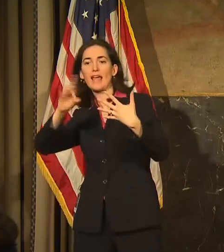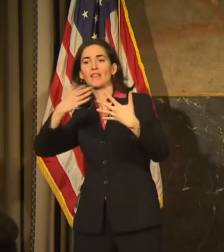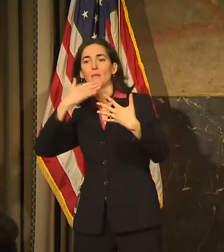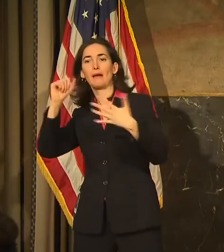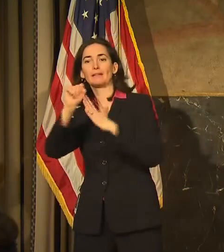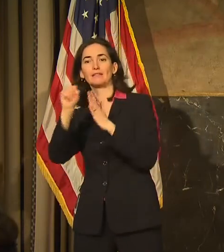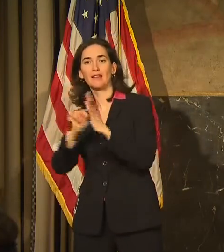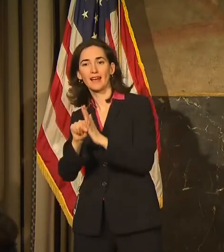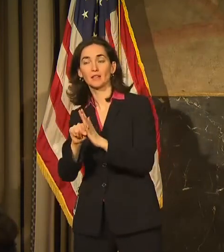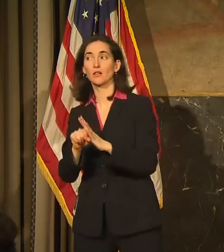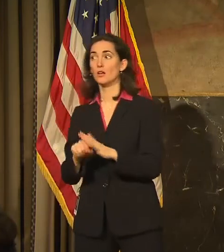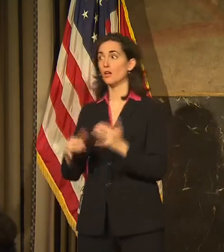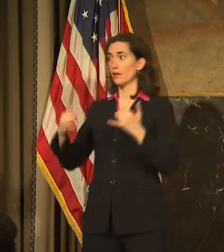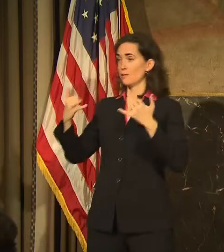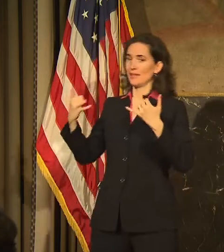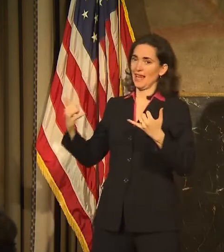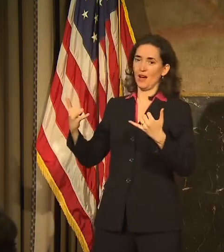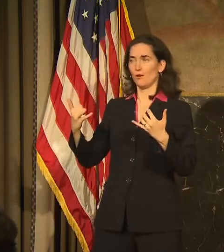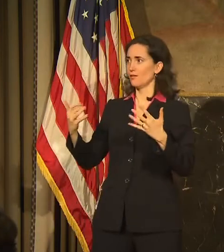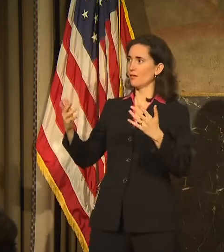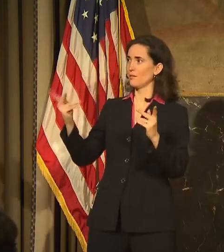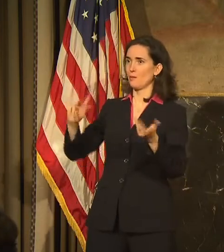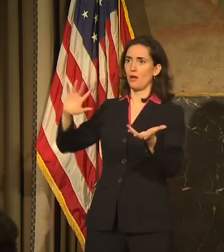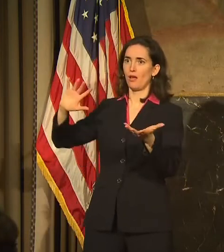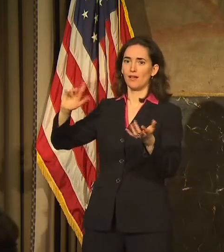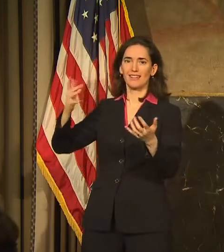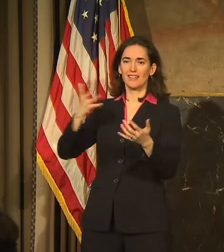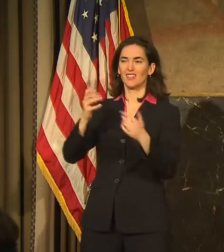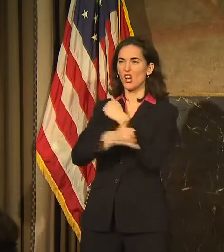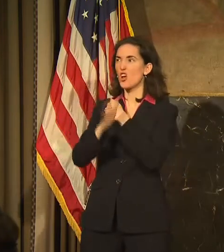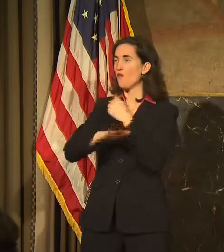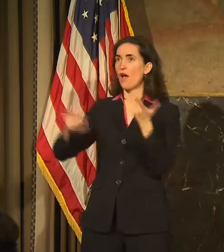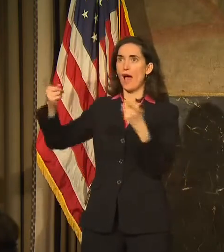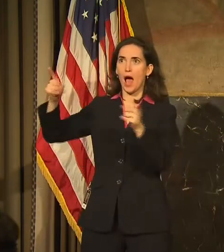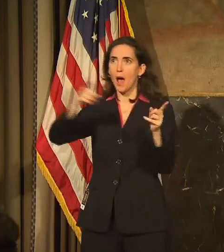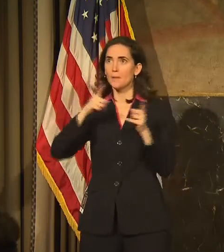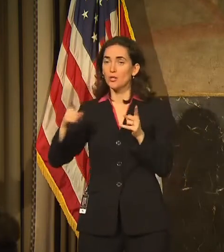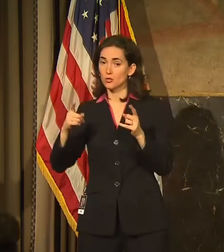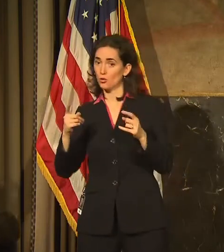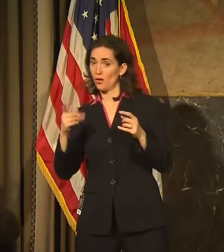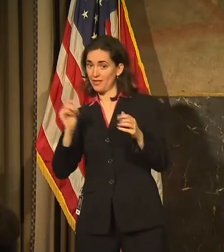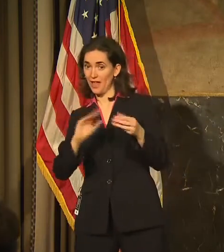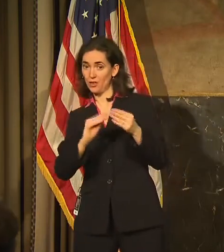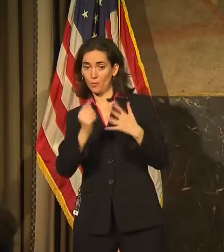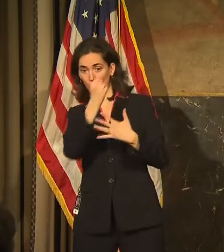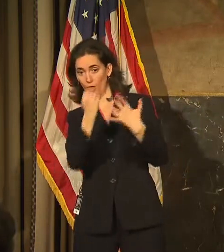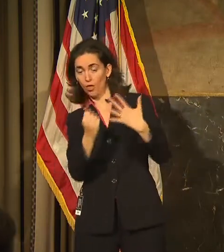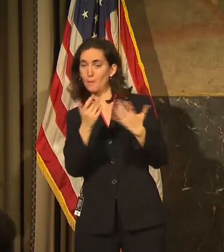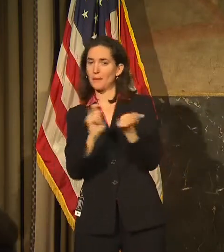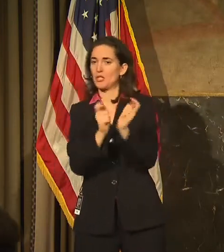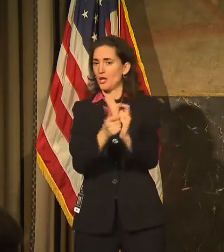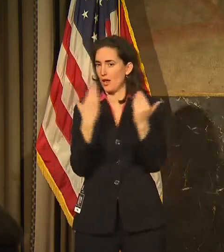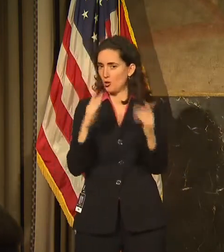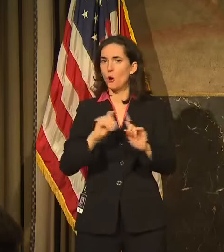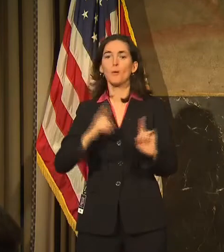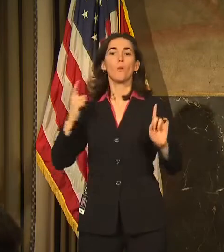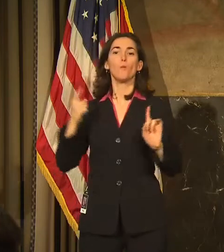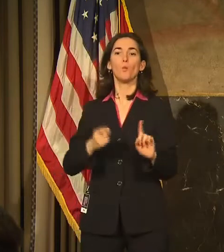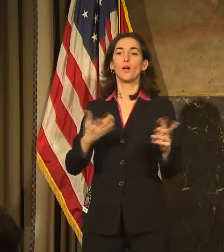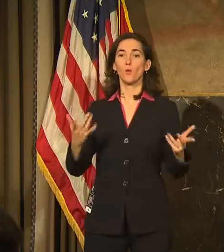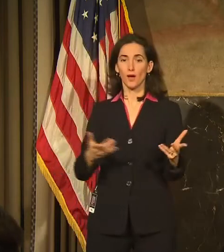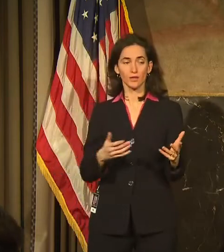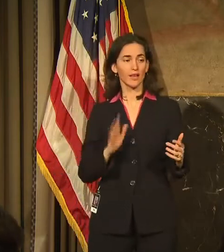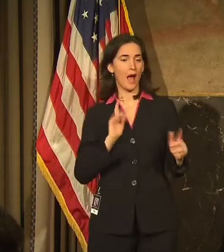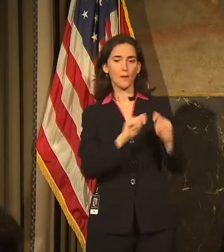interruptions we've had around the country. But I mentioned that to let you know that our team here at the state, but also a lot of